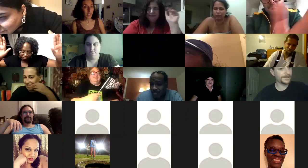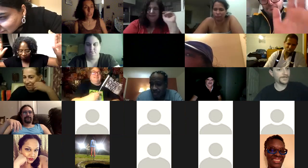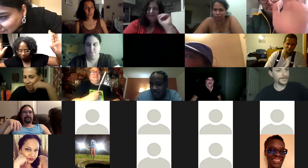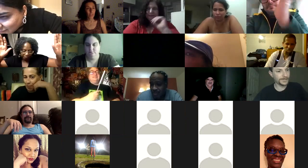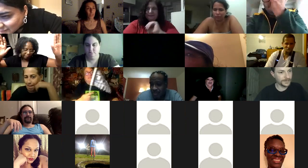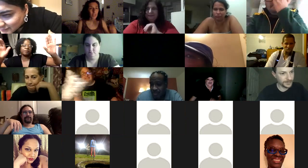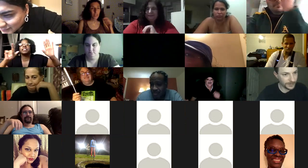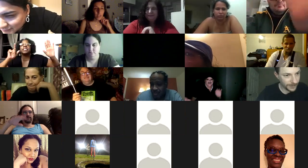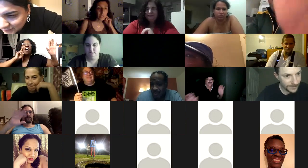Wait, isn't it?